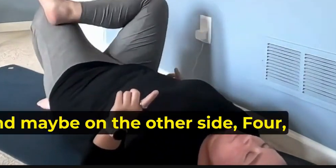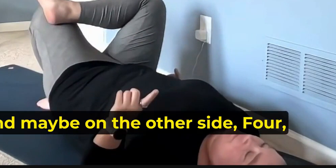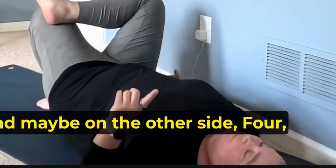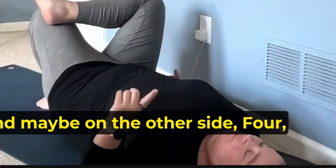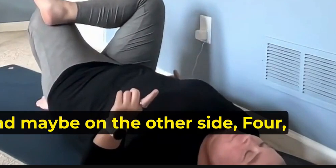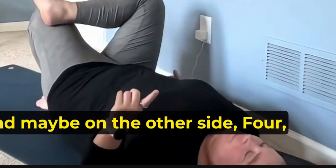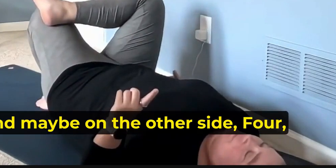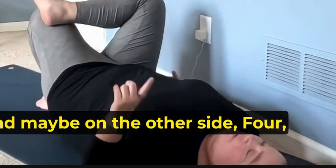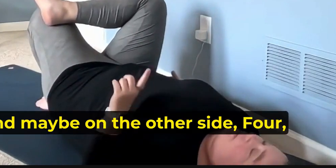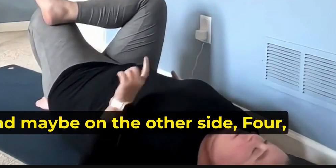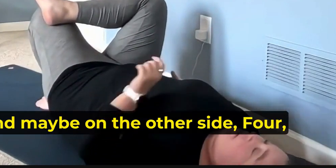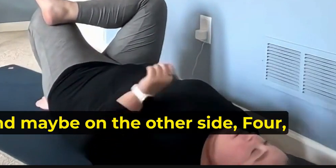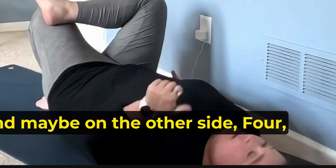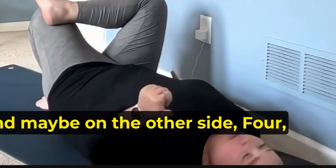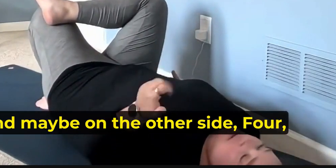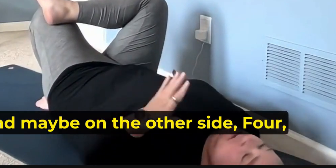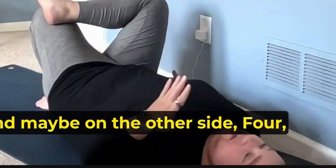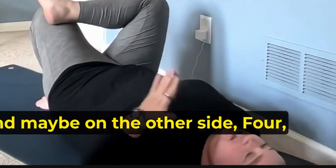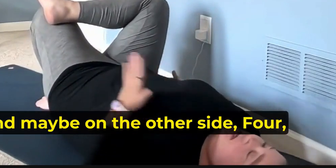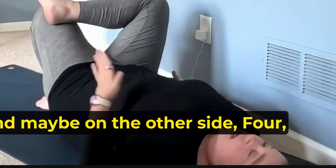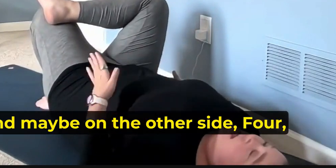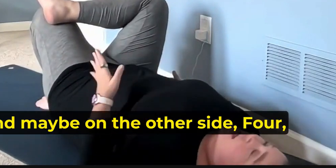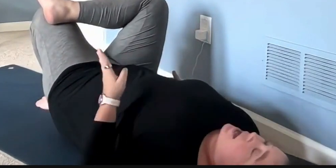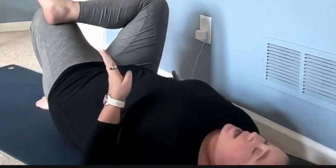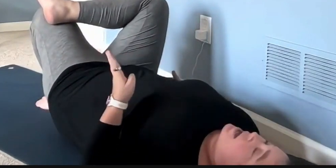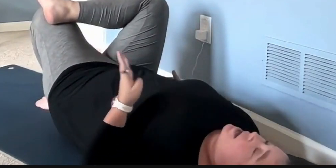And maybe on the other side, 4.